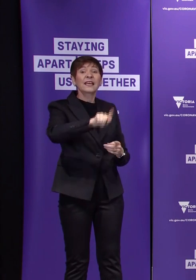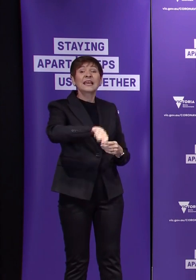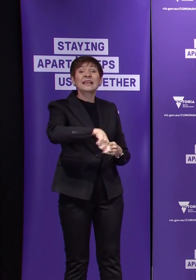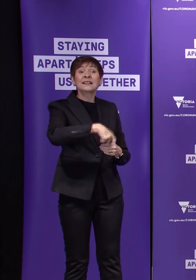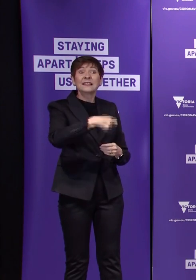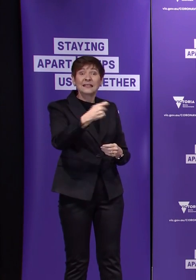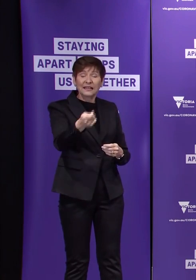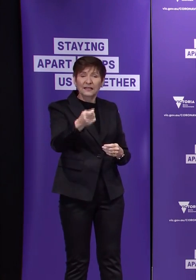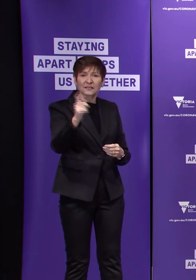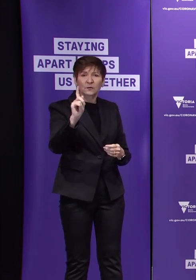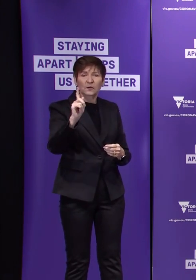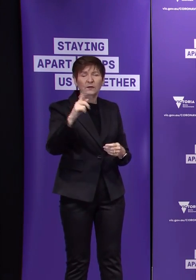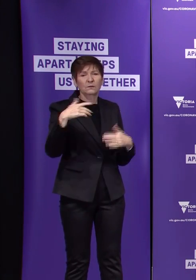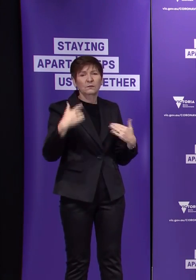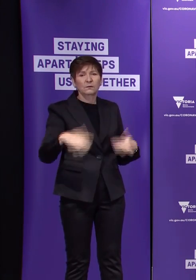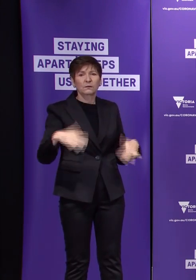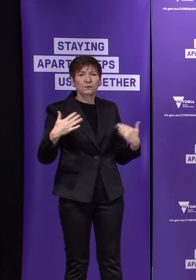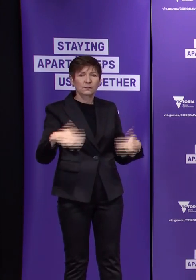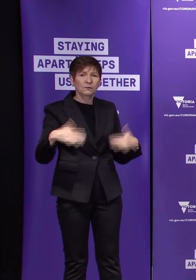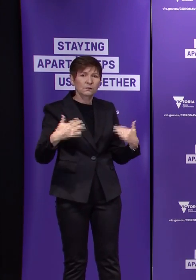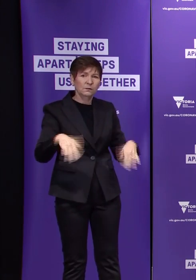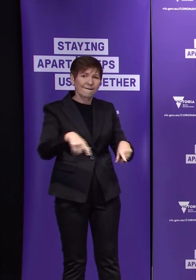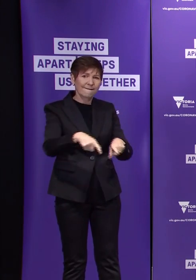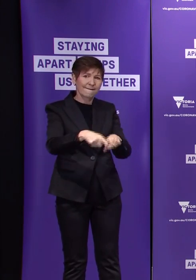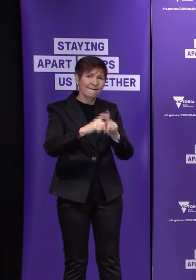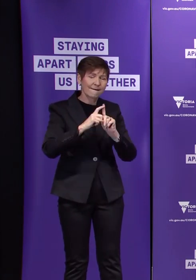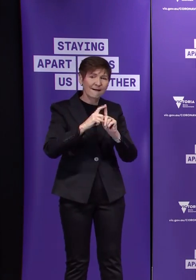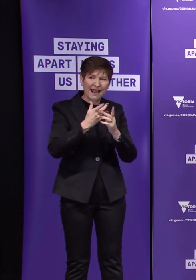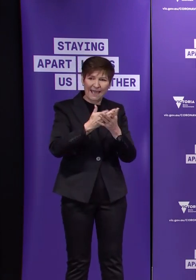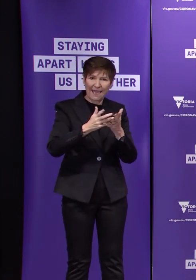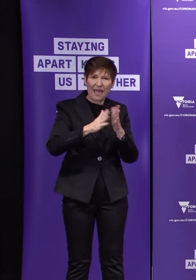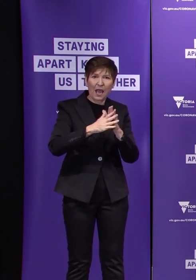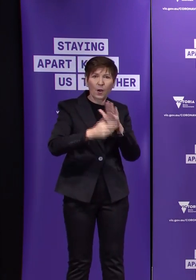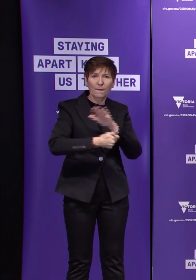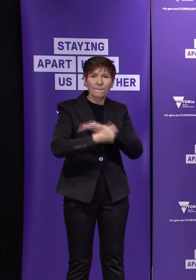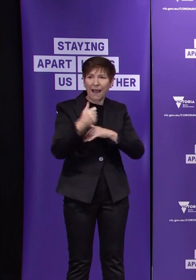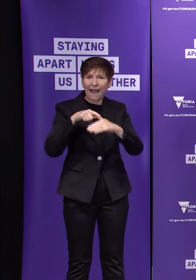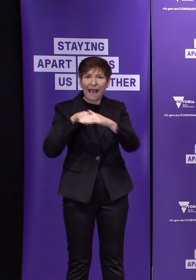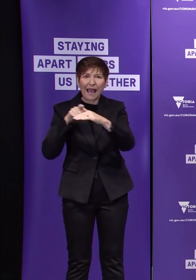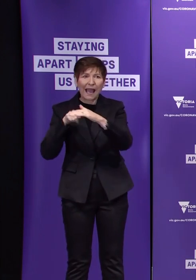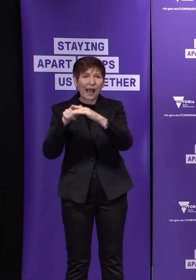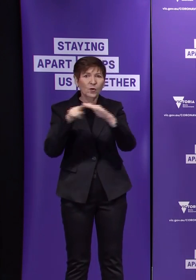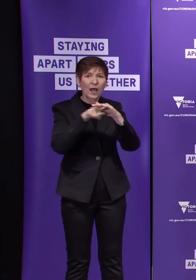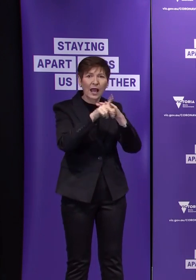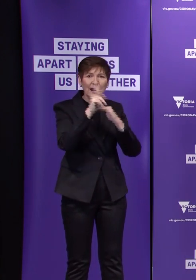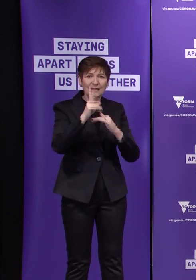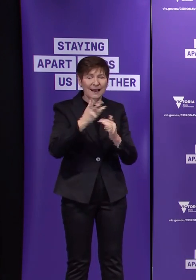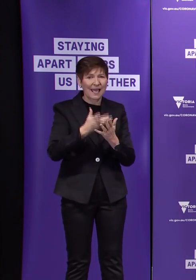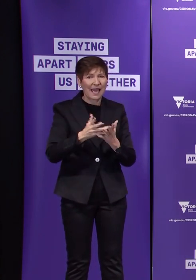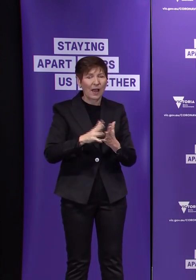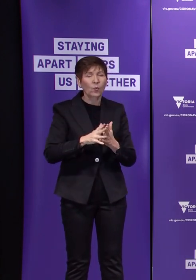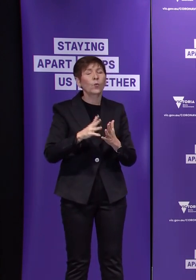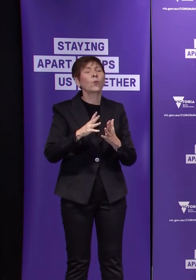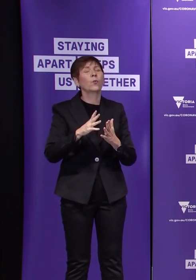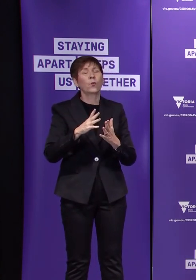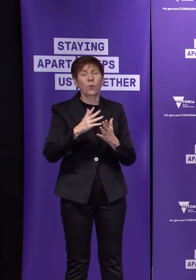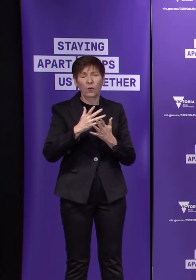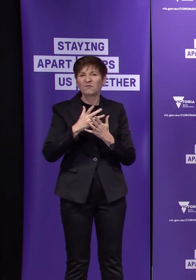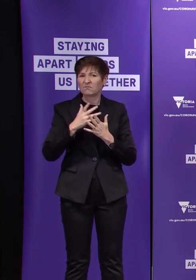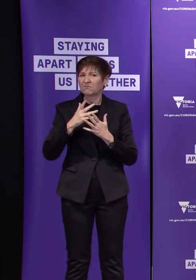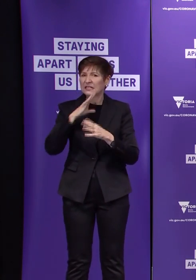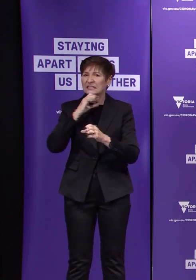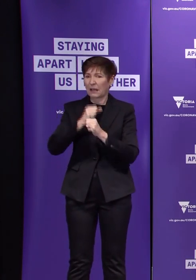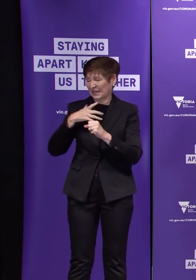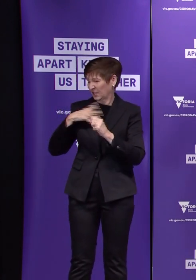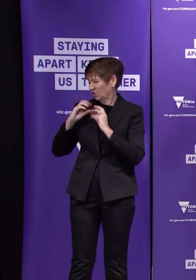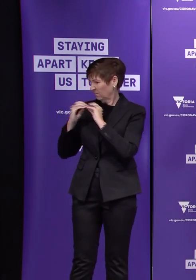big job of repair to do. And I think Victorians are equal to that. We will continue, as we have, we'll work very hard, all of